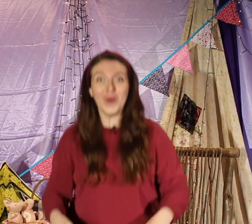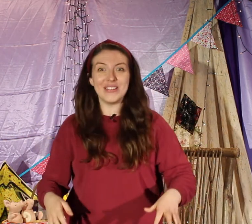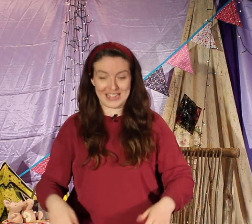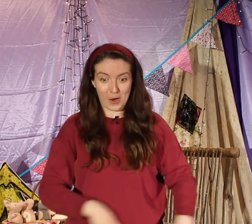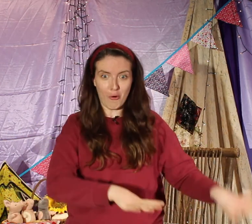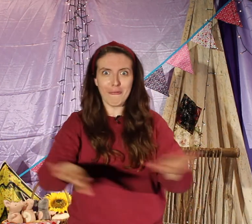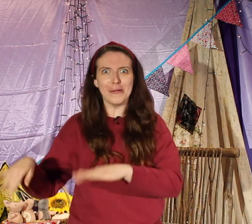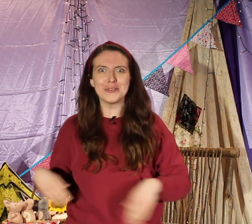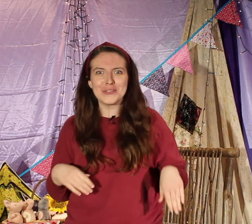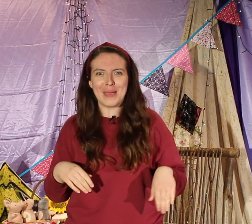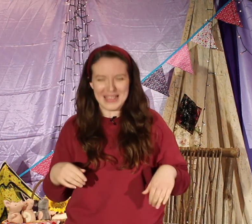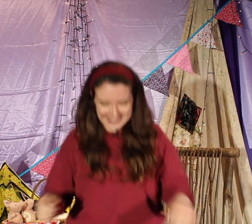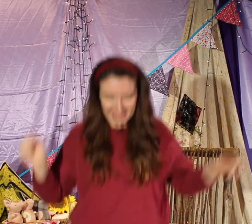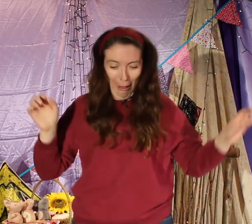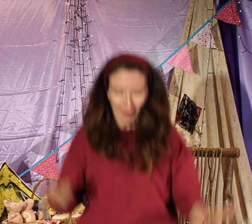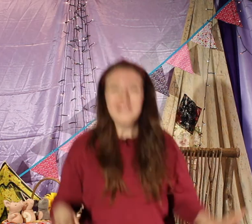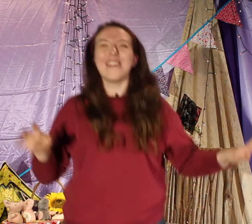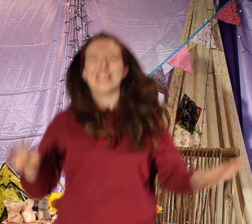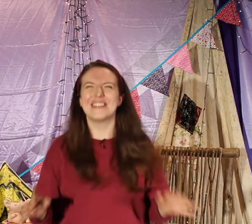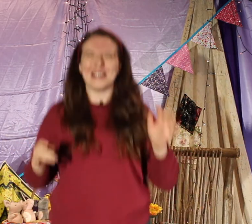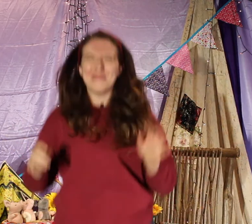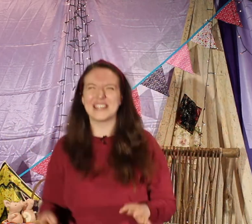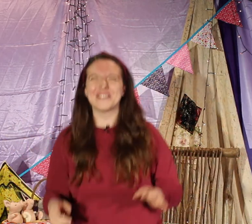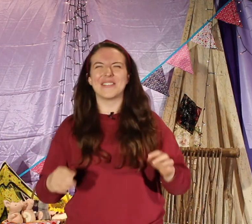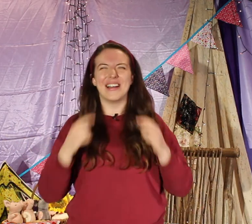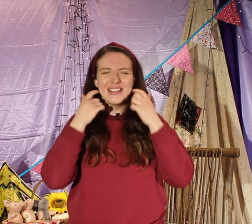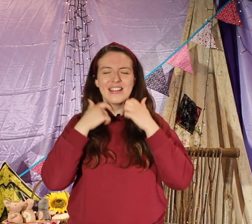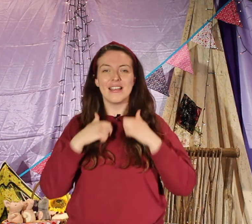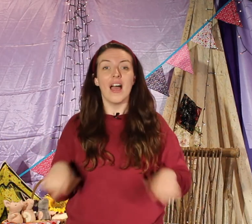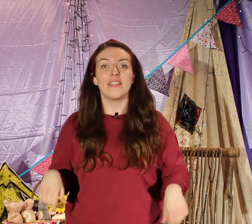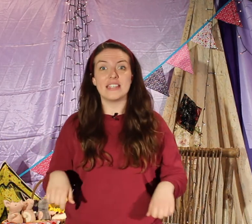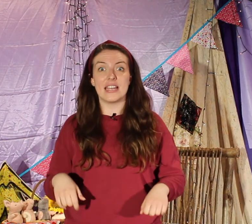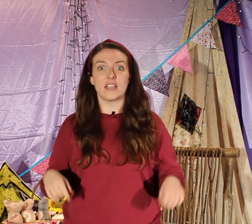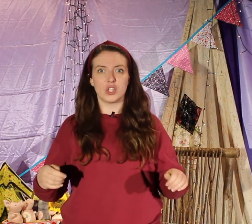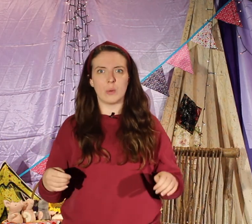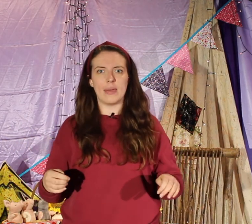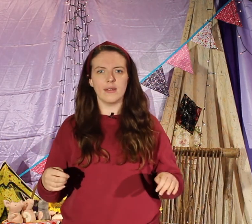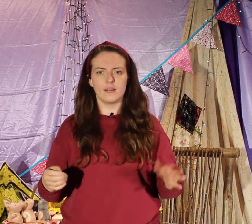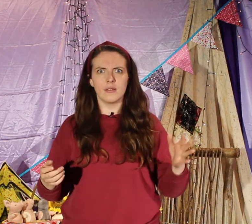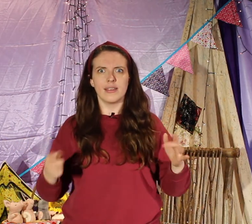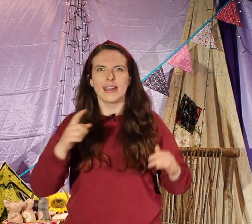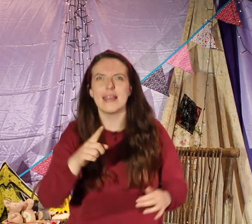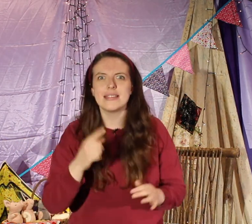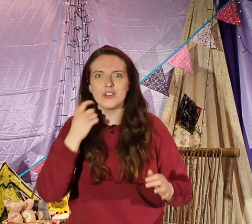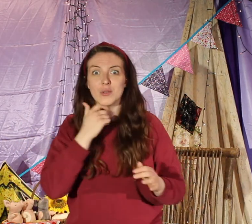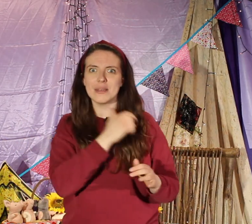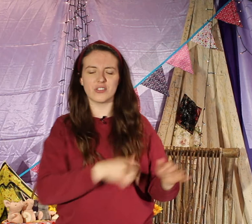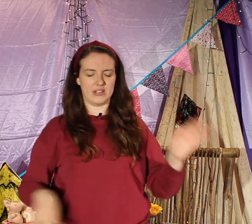body, or around your space. Very good jumping, everyone. They did swimming. Can I see your swimming,